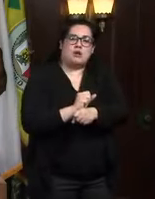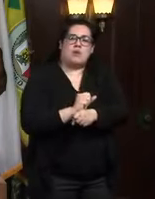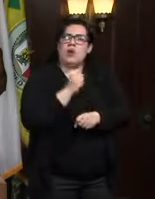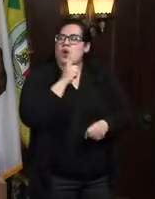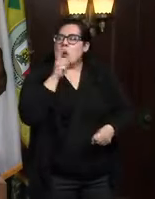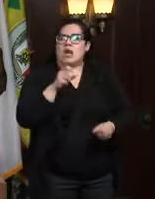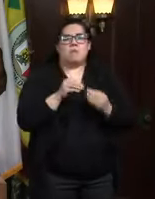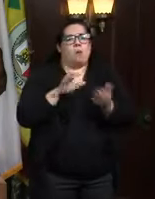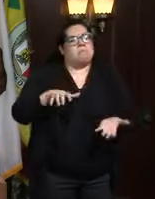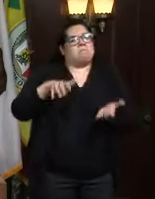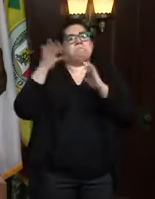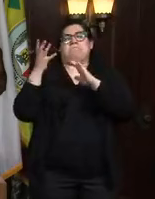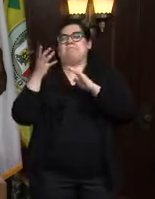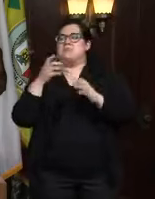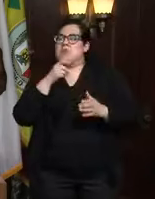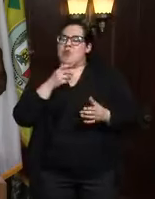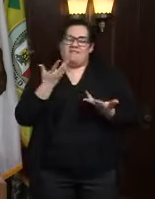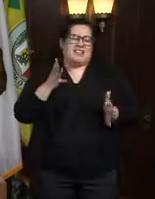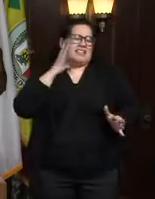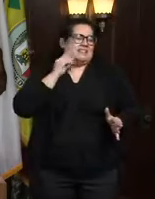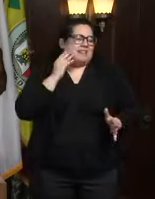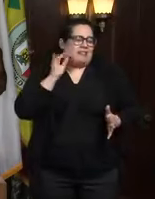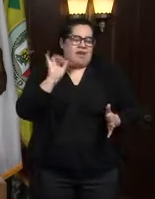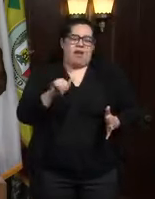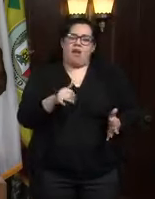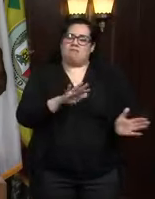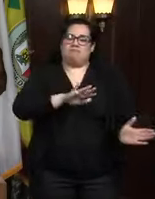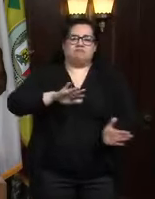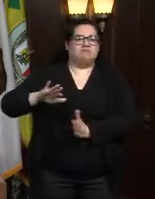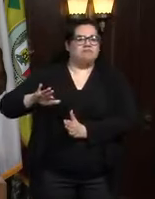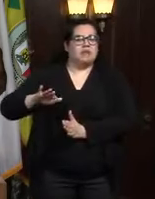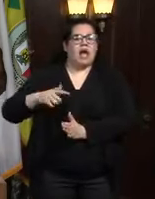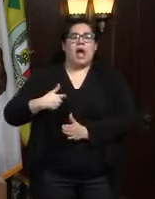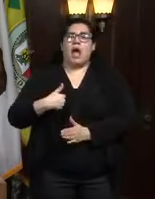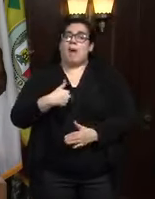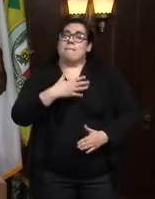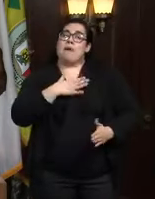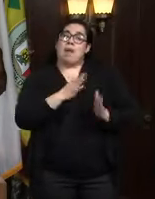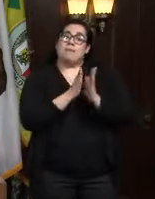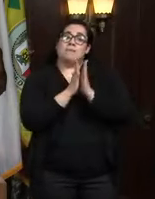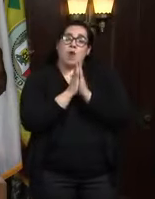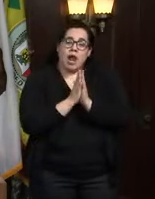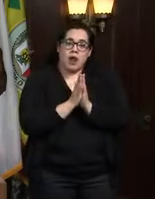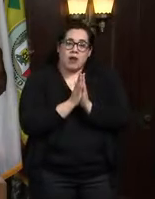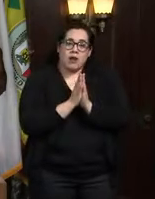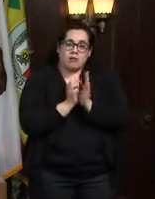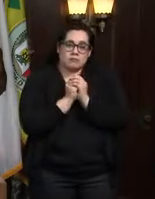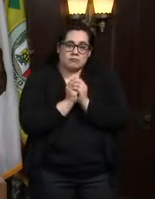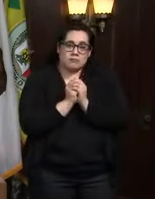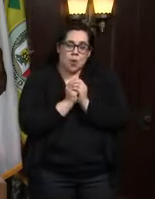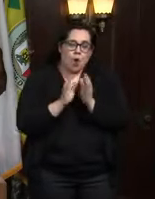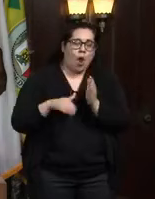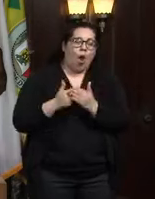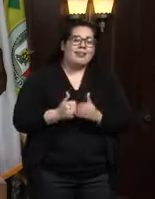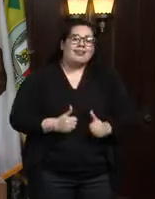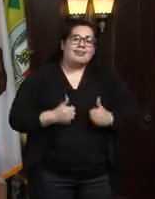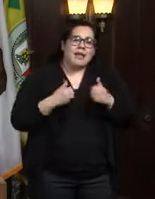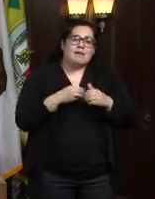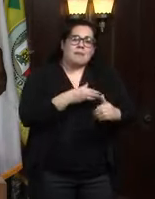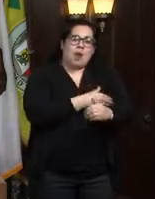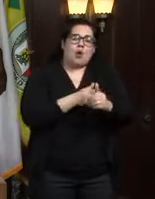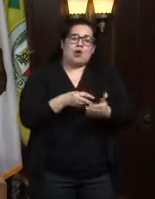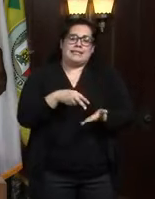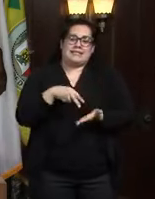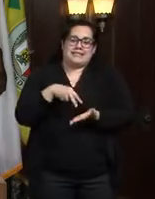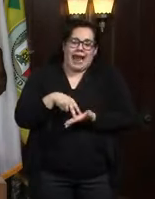need no more mayhem. We've been there, done that. And so my prayer is that we all would live in power, stand in